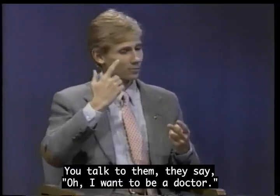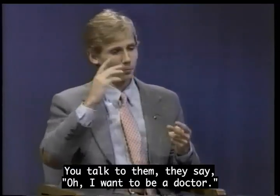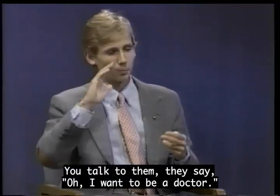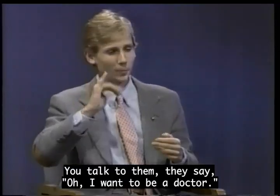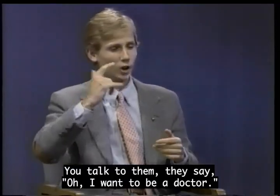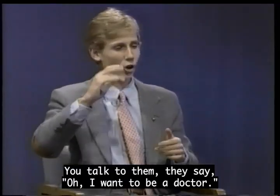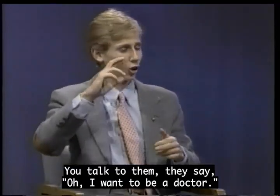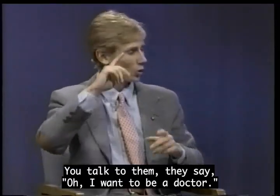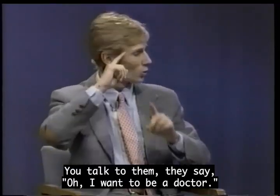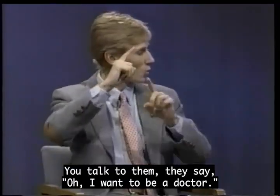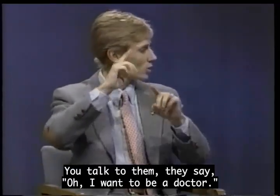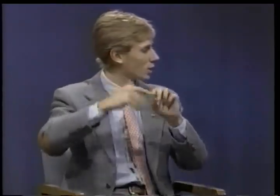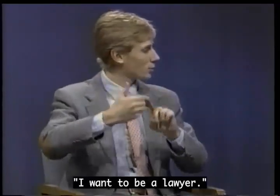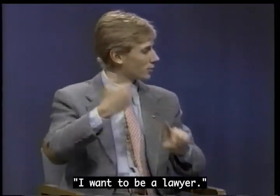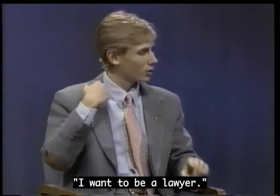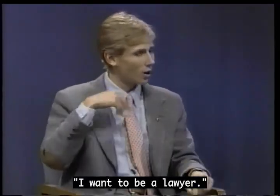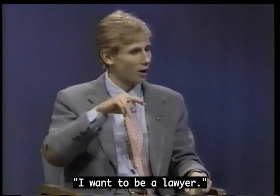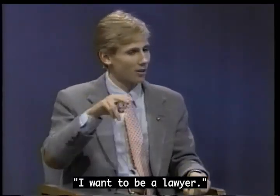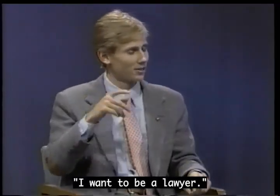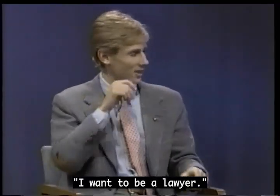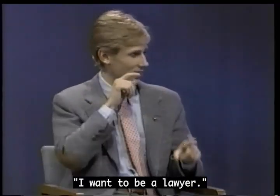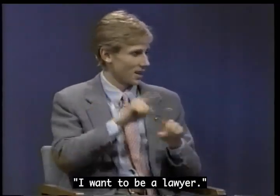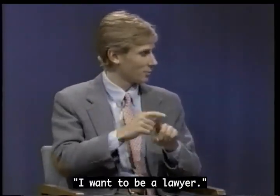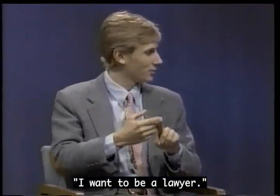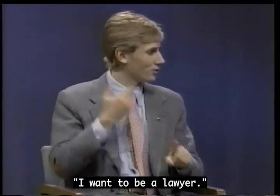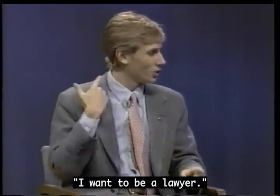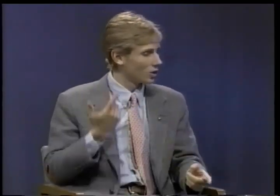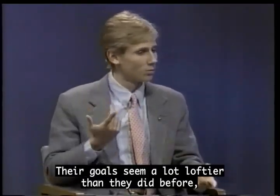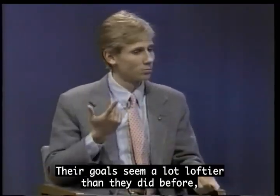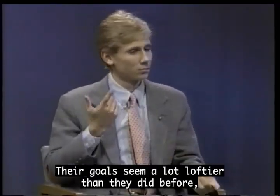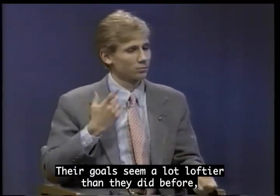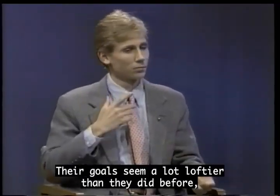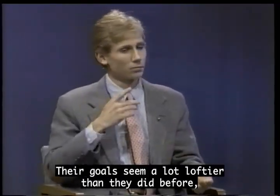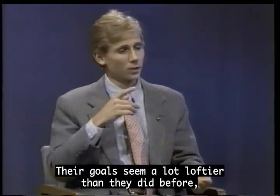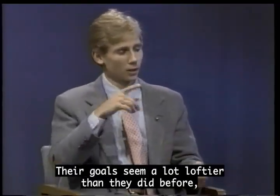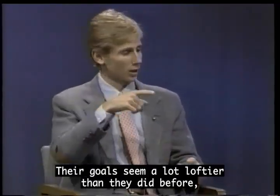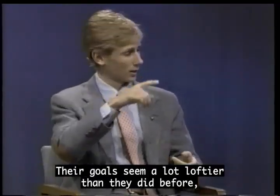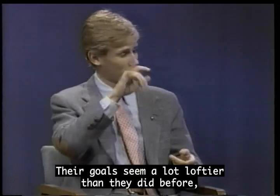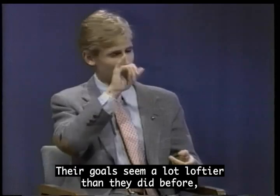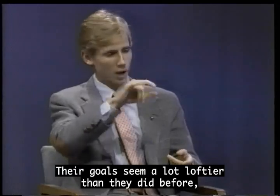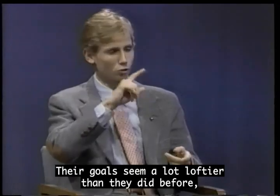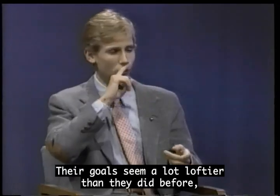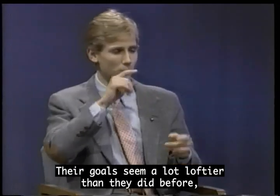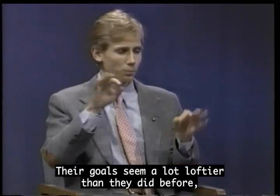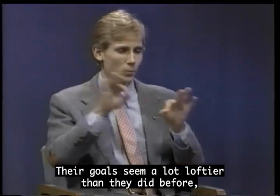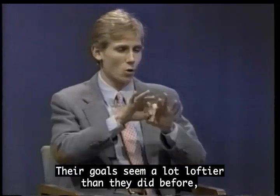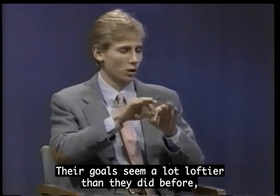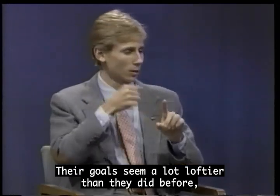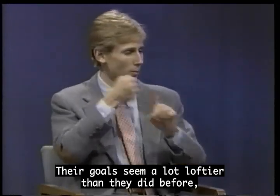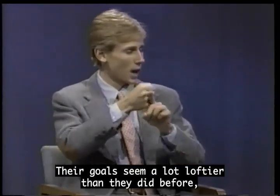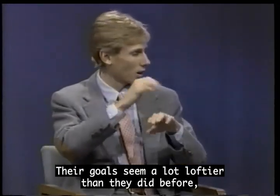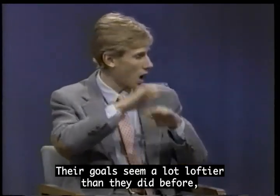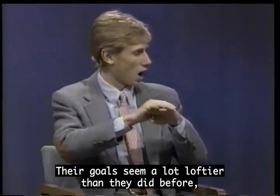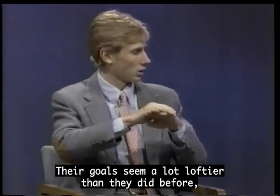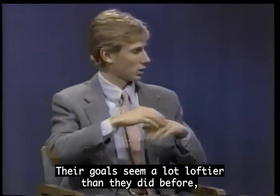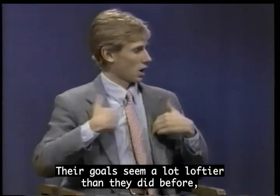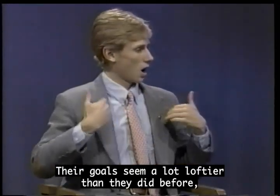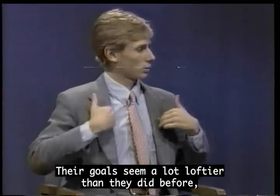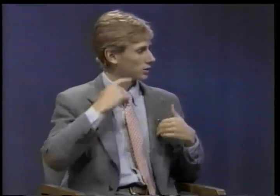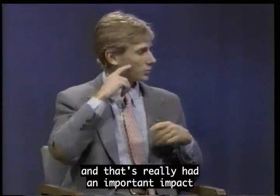a doctor, I want to be a lawyer. Their goals seem a lot loftier than they did before, and that's really had an